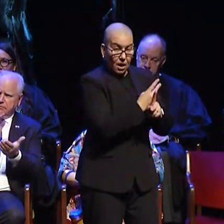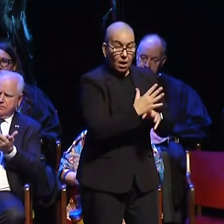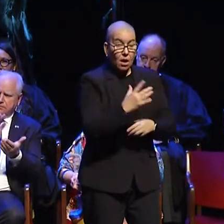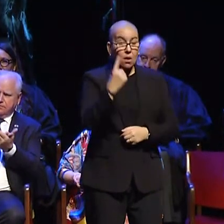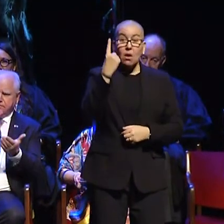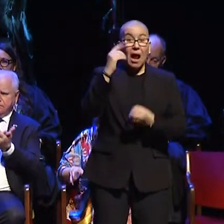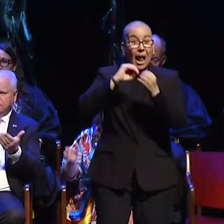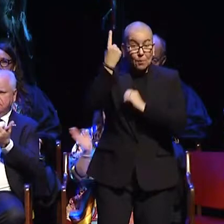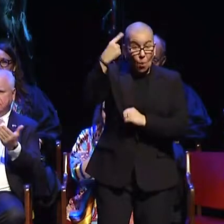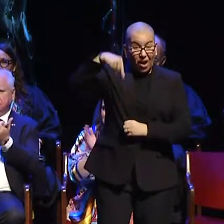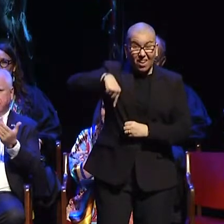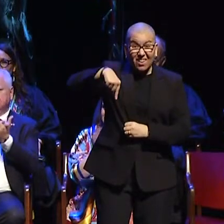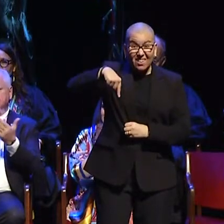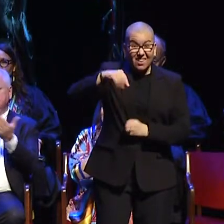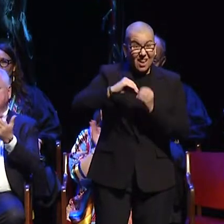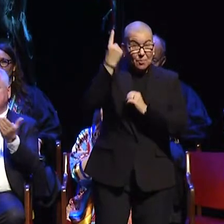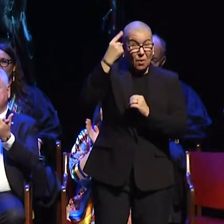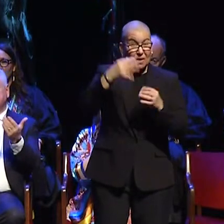voter turnout.